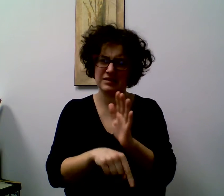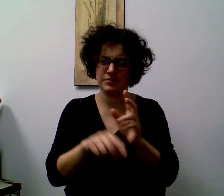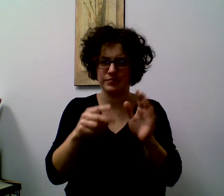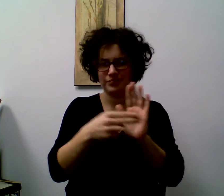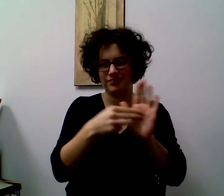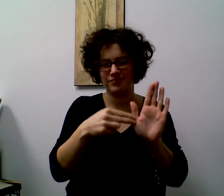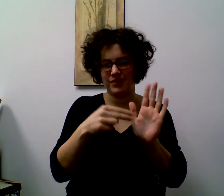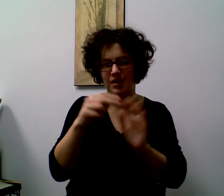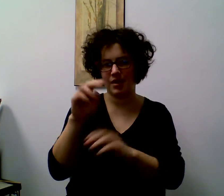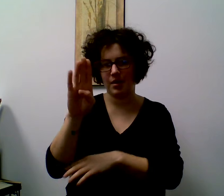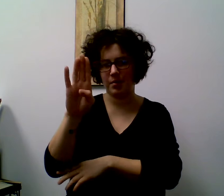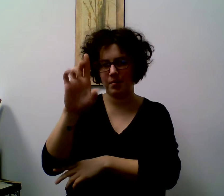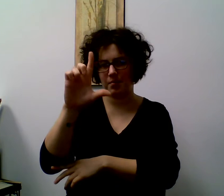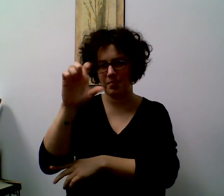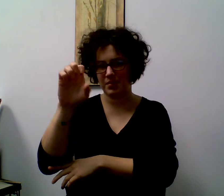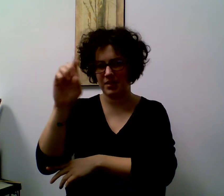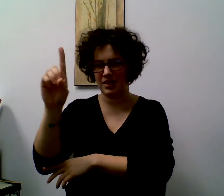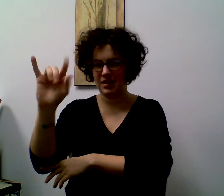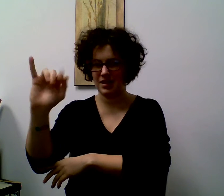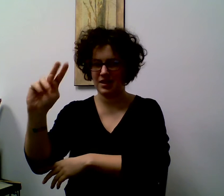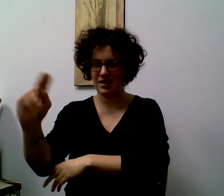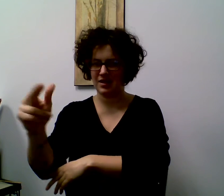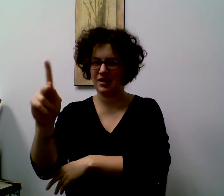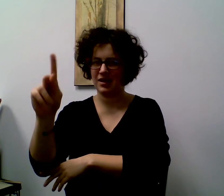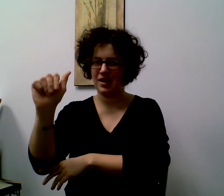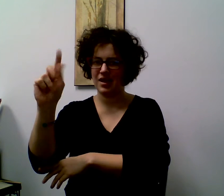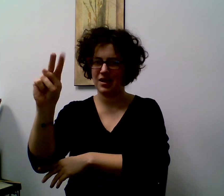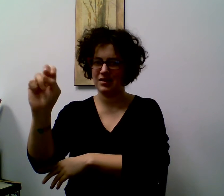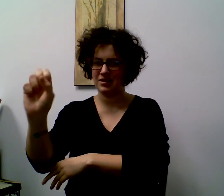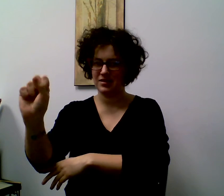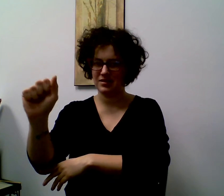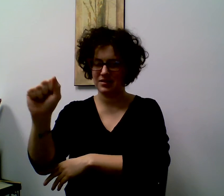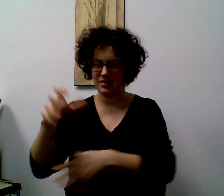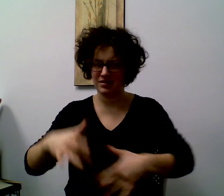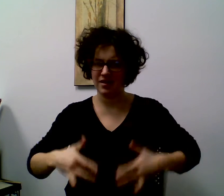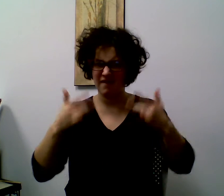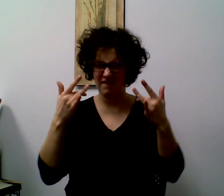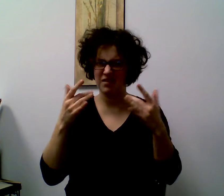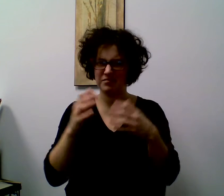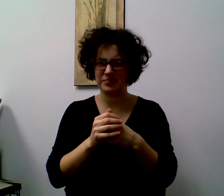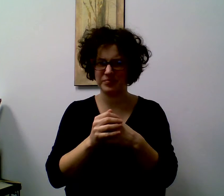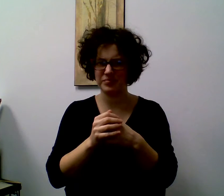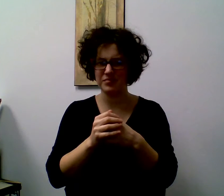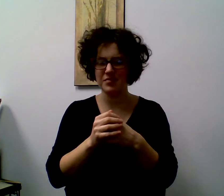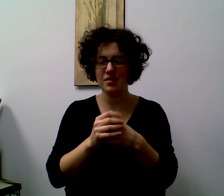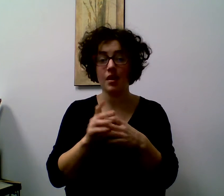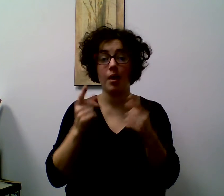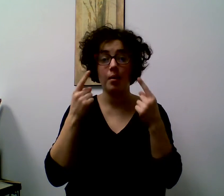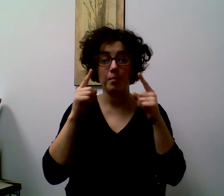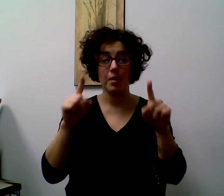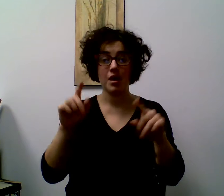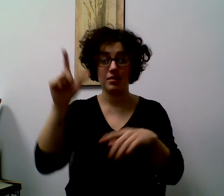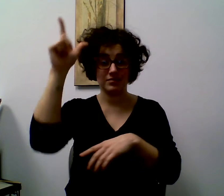members left to join Republicans. Abraham Lincoln finally took up the Republican Party banner in 1856 and never looked